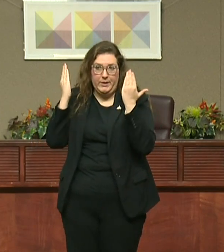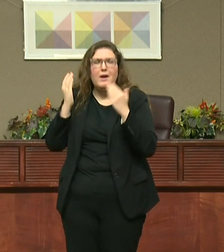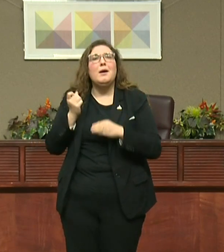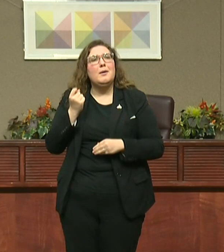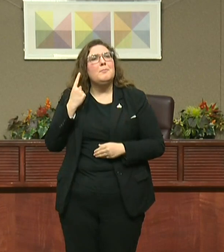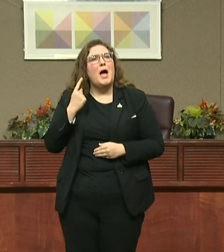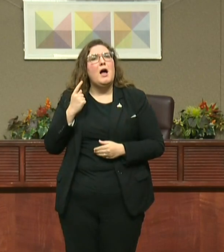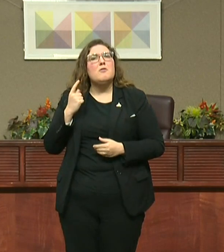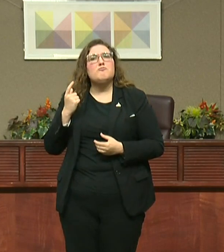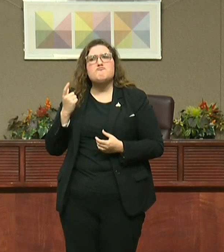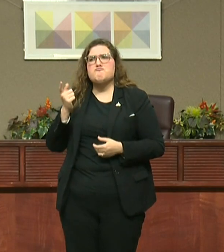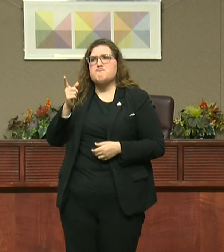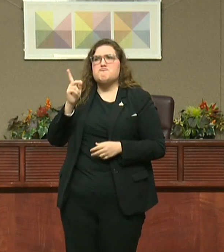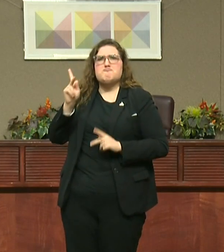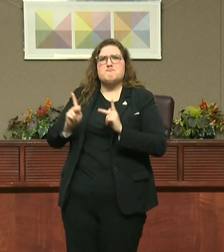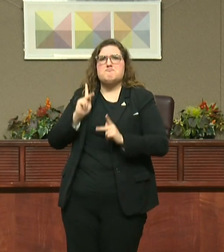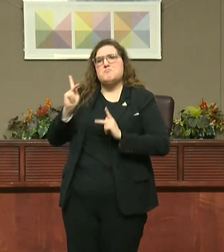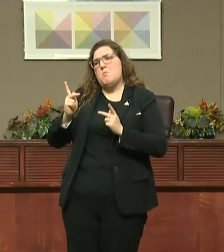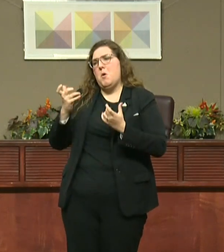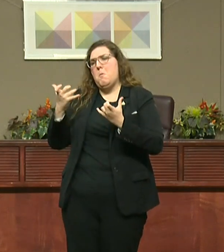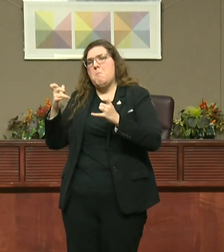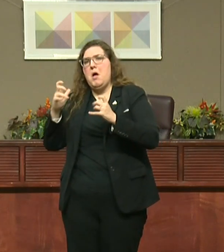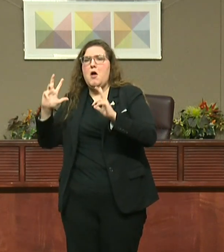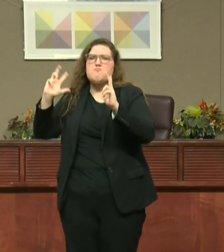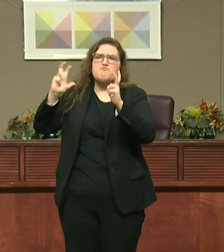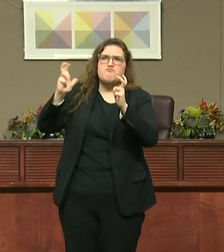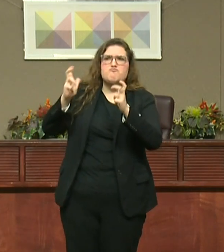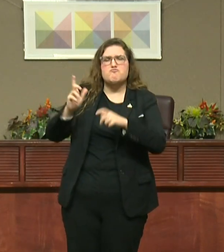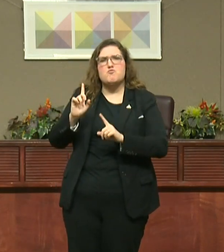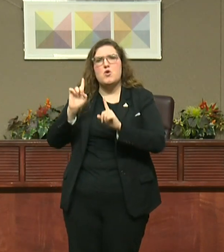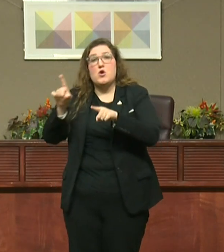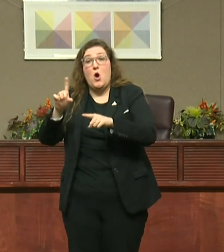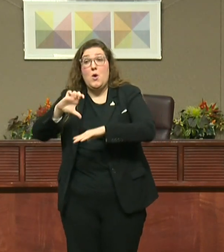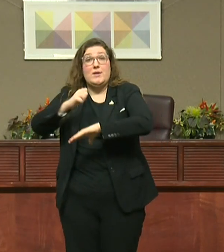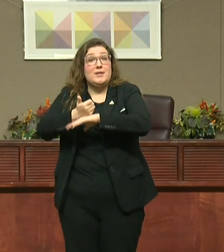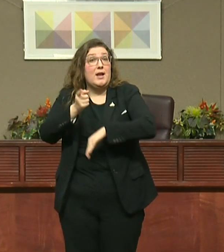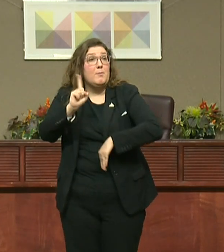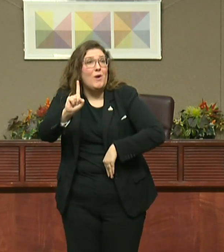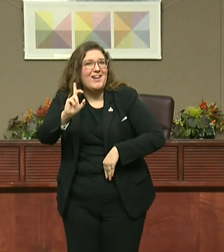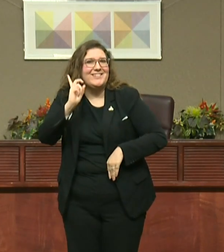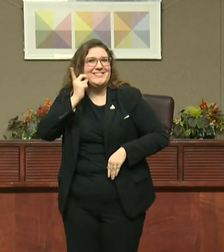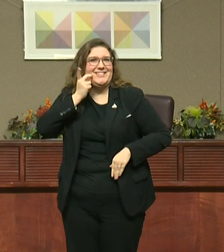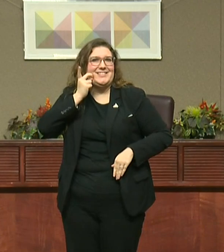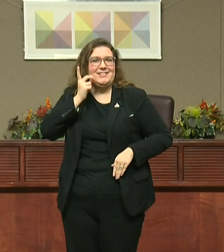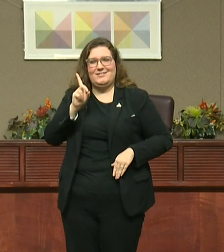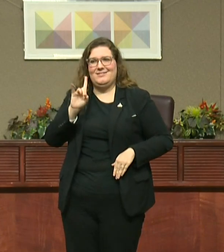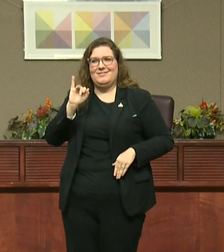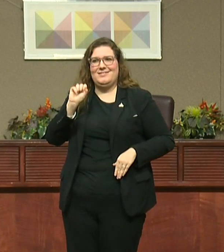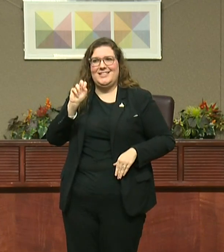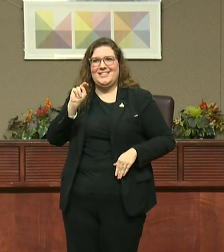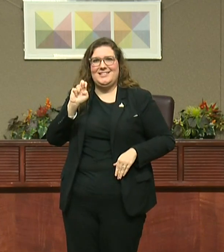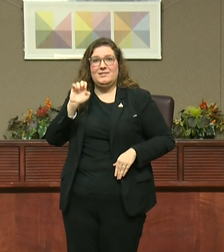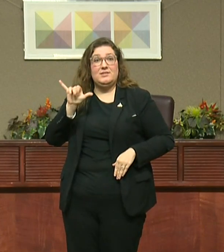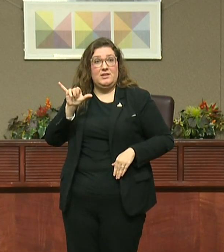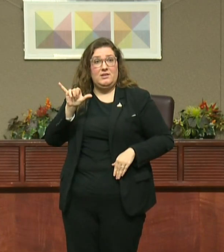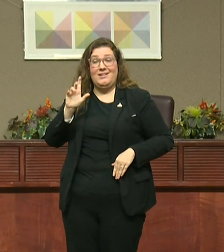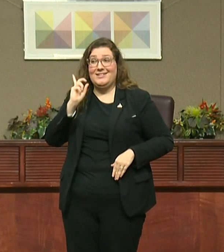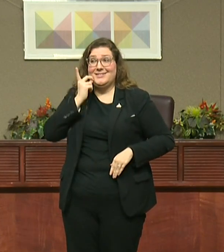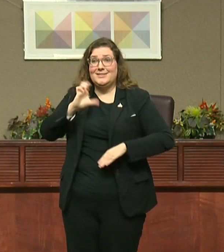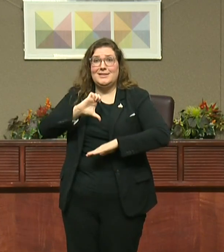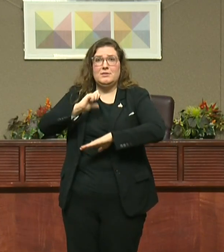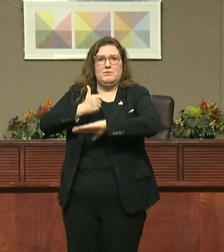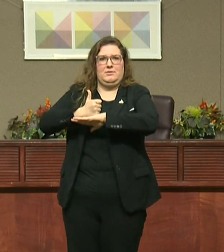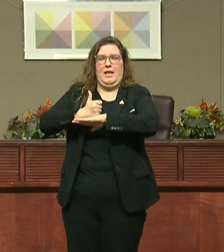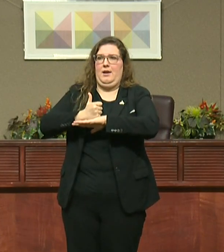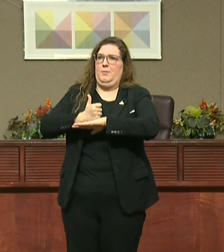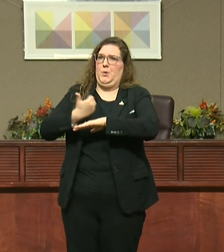take place out at Disney. And Disney has gone through great lengths to ensure the safety of those players